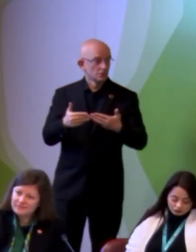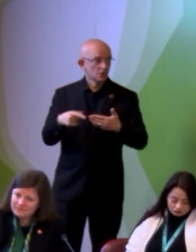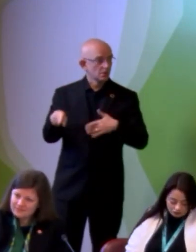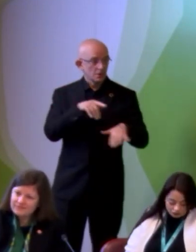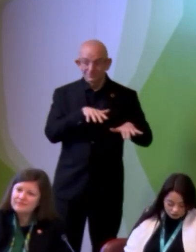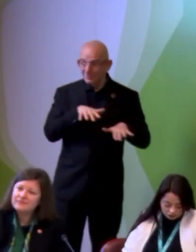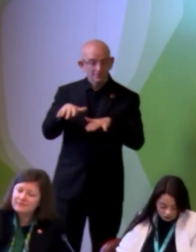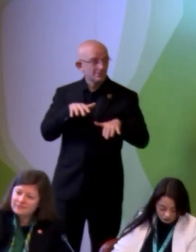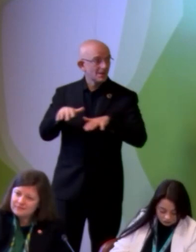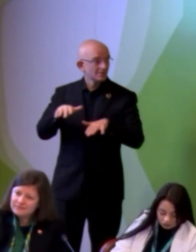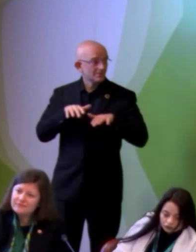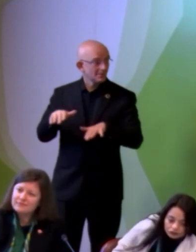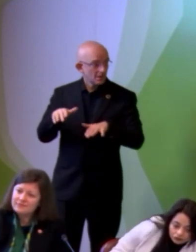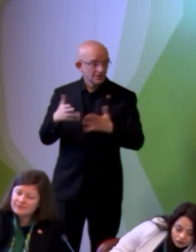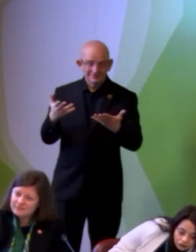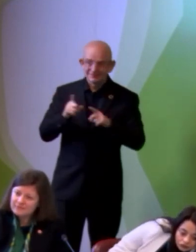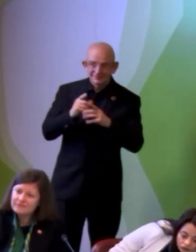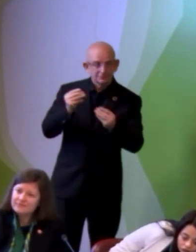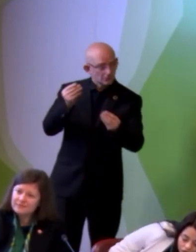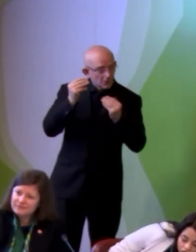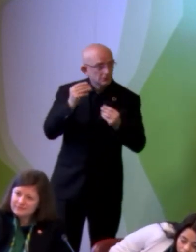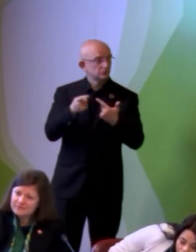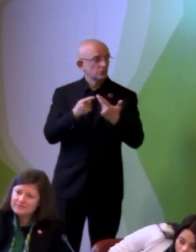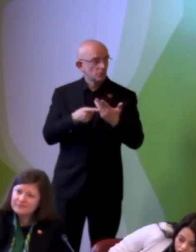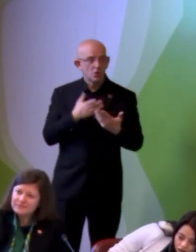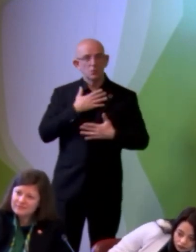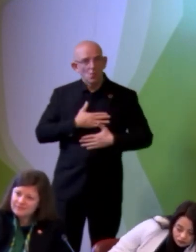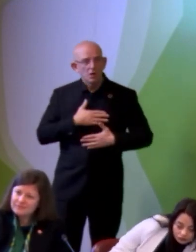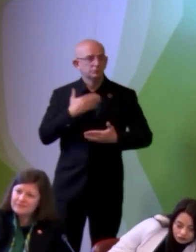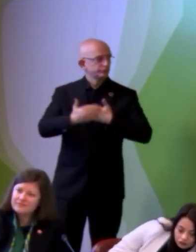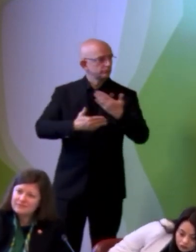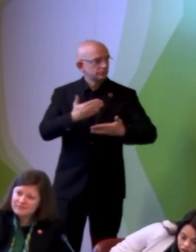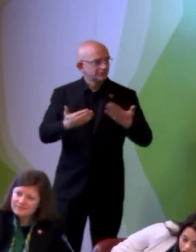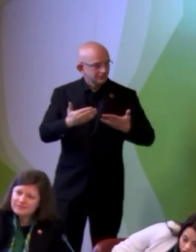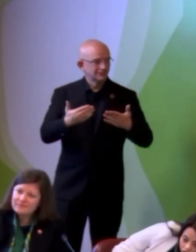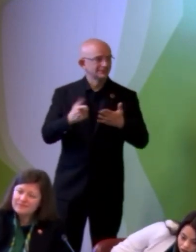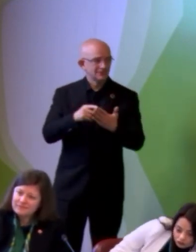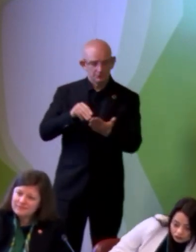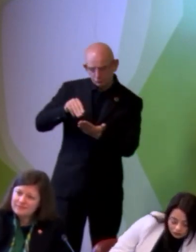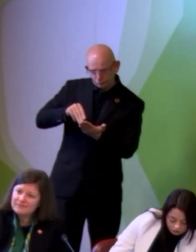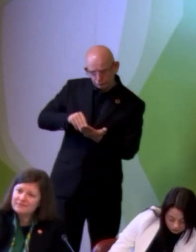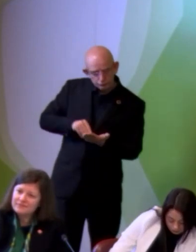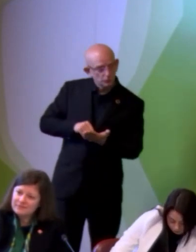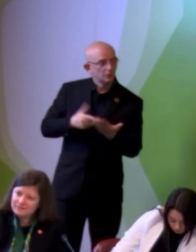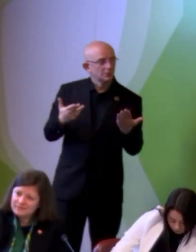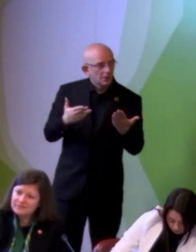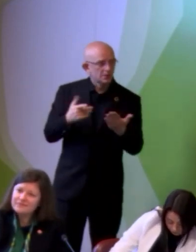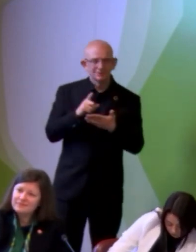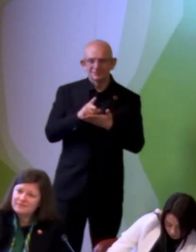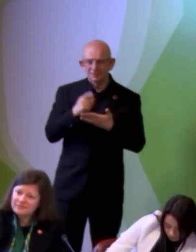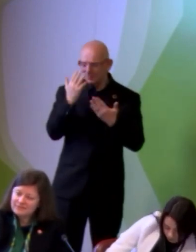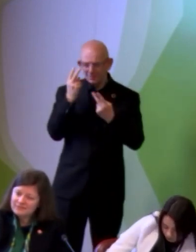their lessons or their notes transcribed into Braille so that they can